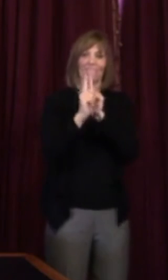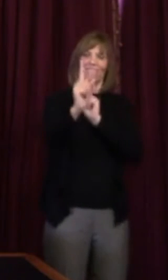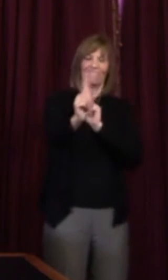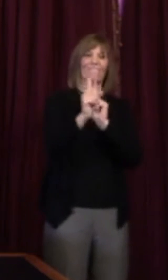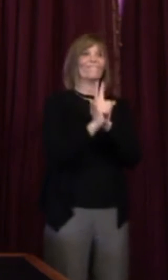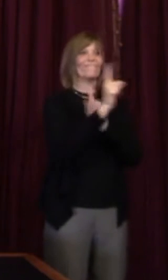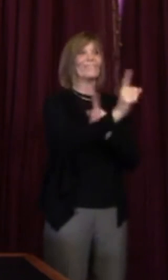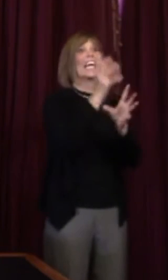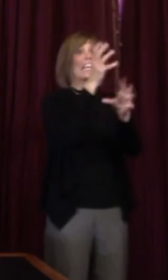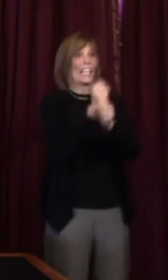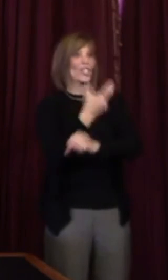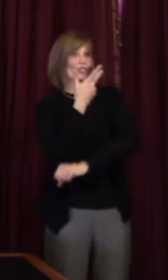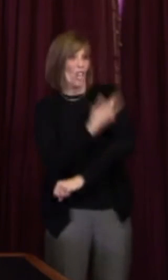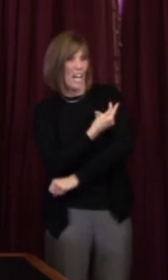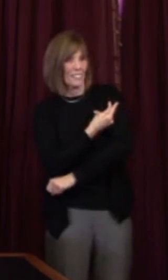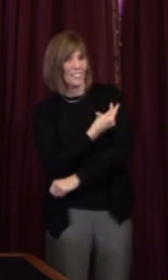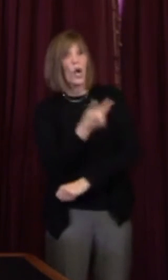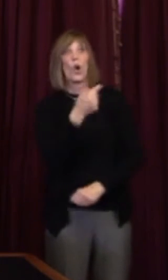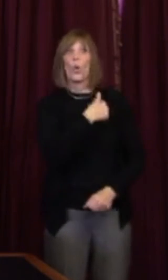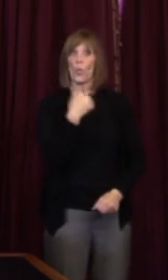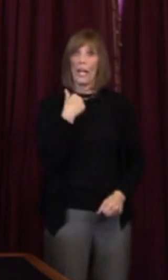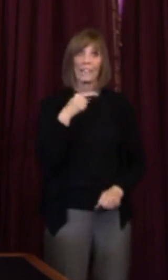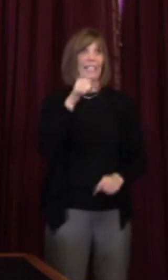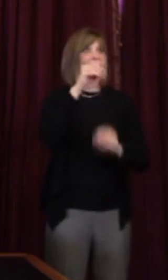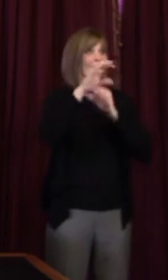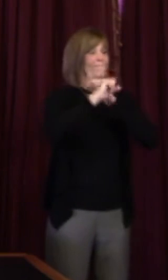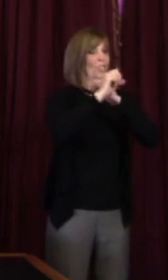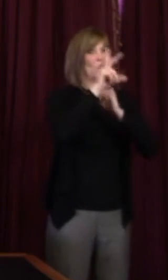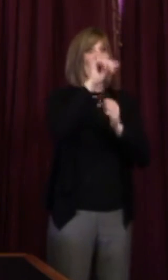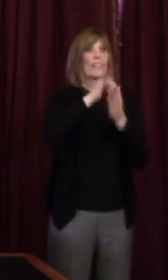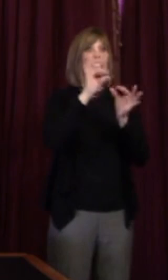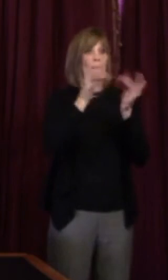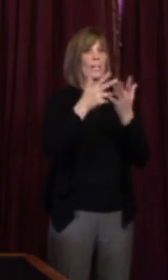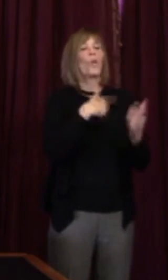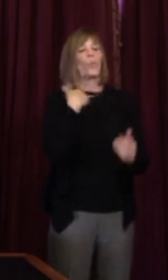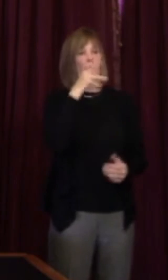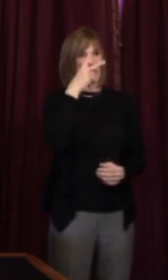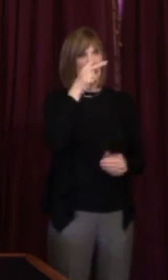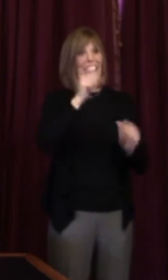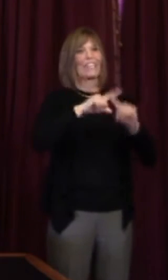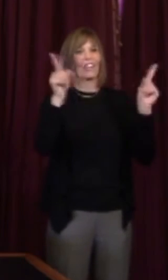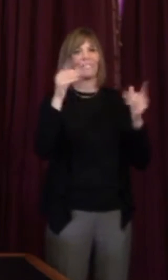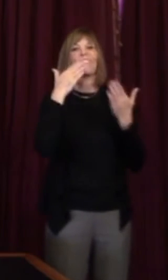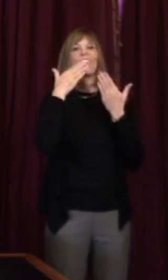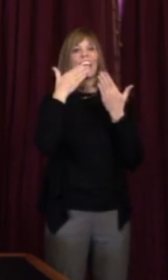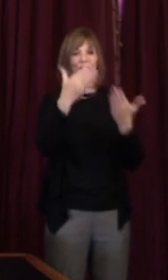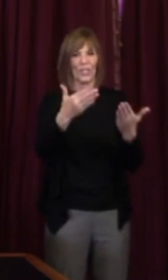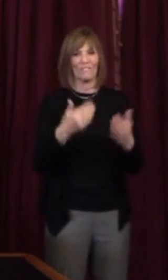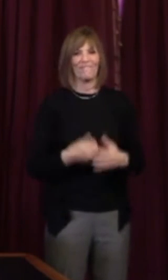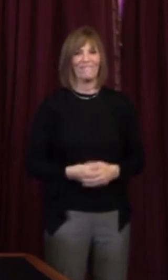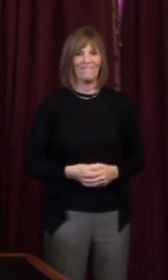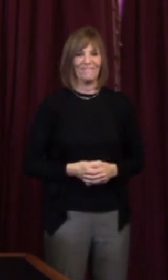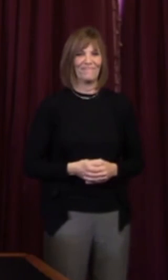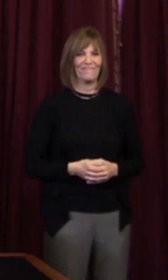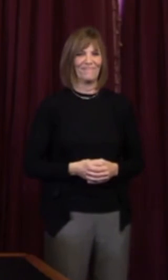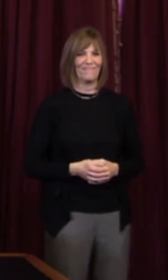distance, get a flu shot. We get out there and we do those simple things, we're going to start to see a difference. Thank you.